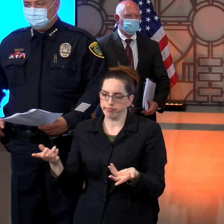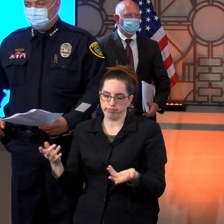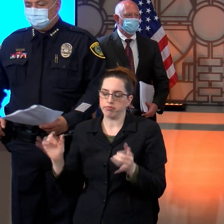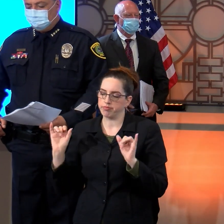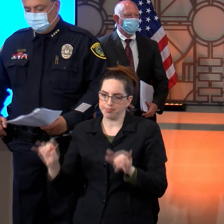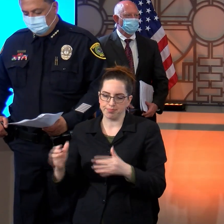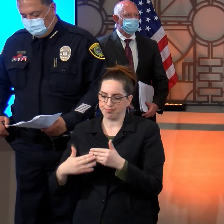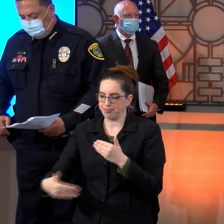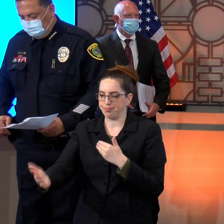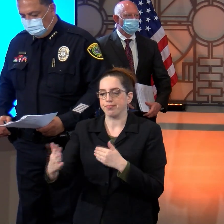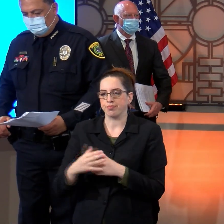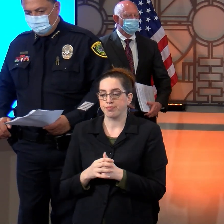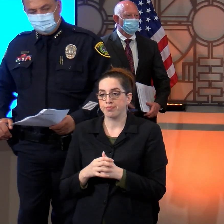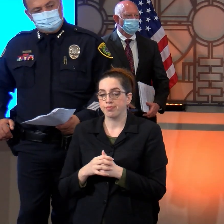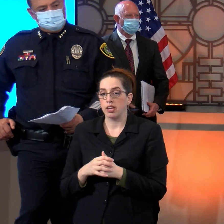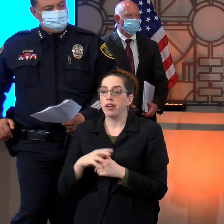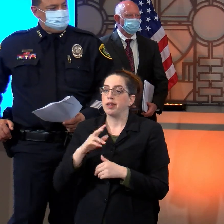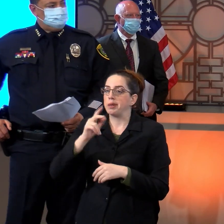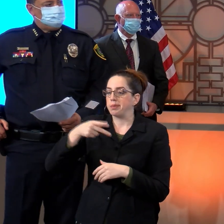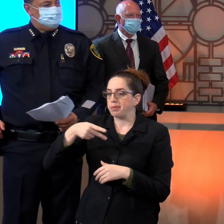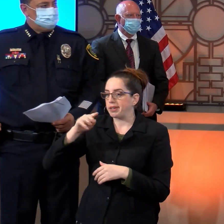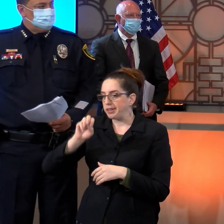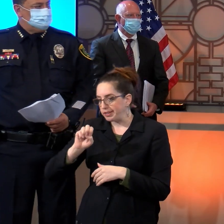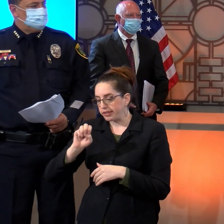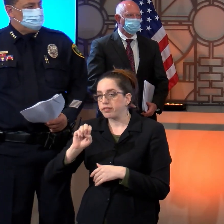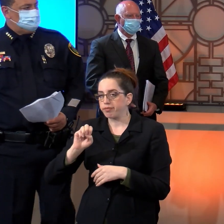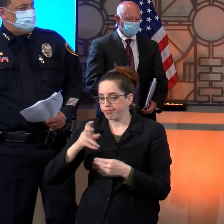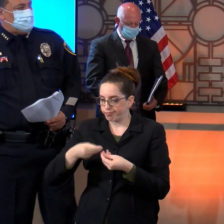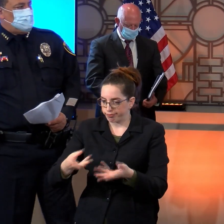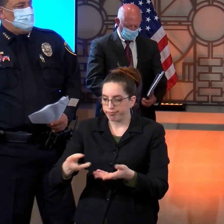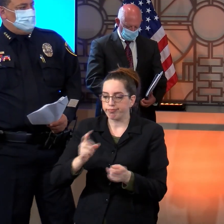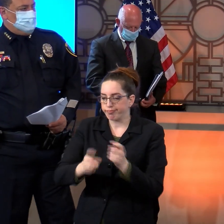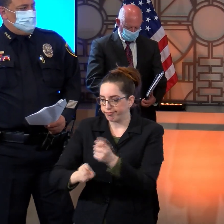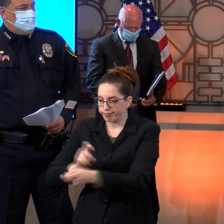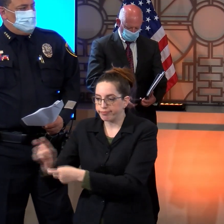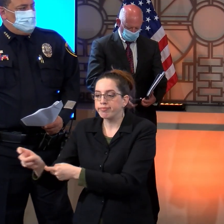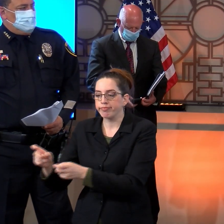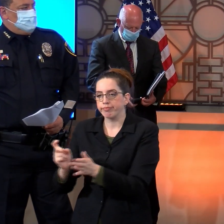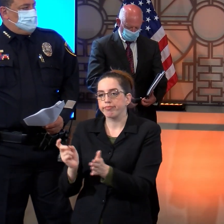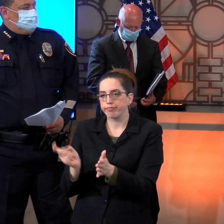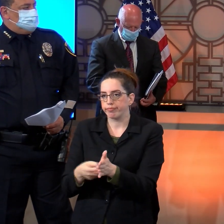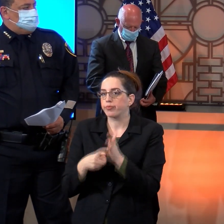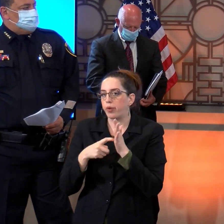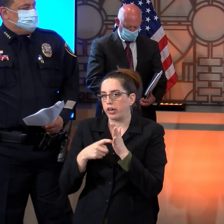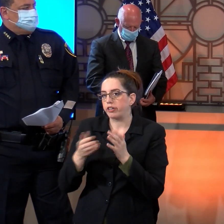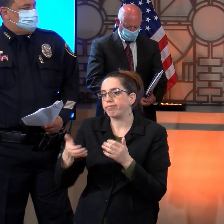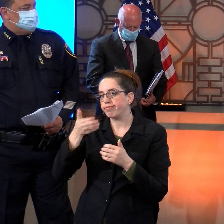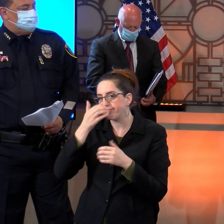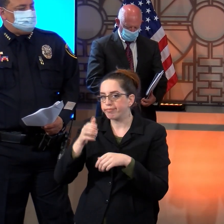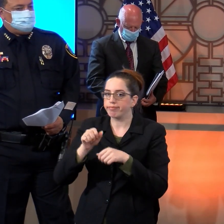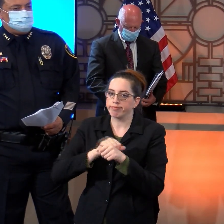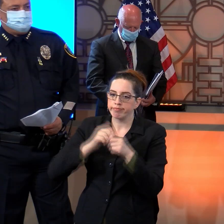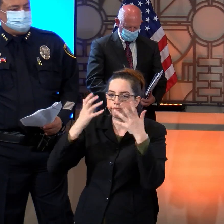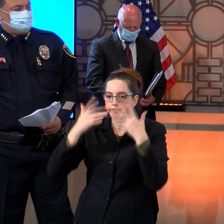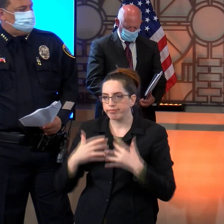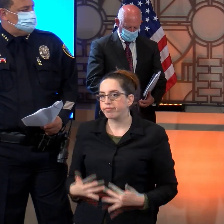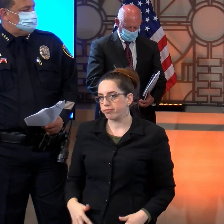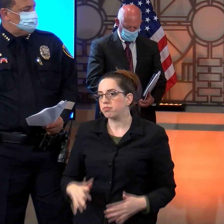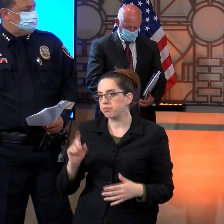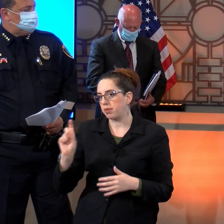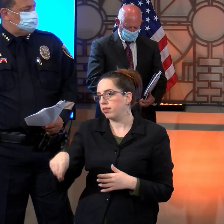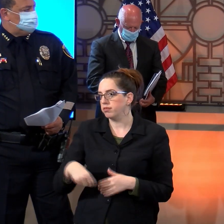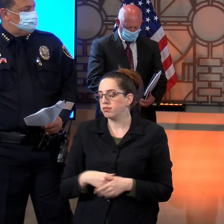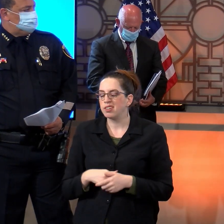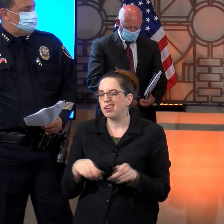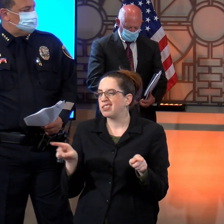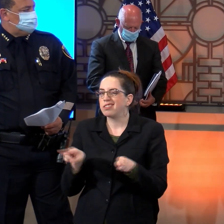couple of weeks. Personal protective equipment will be issued. They will be required to wear that personal protective equipment. The